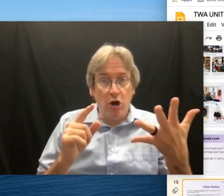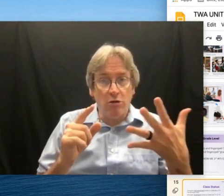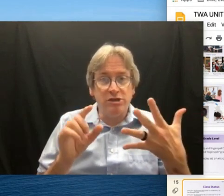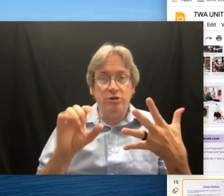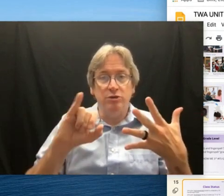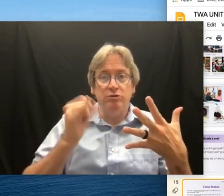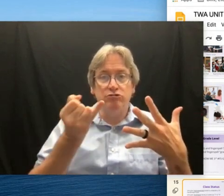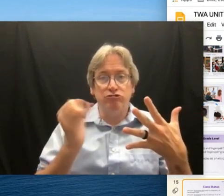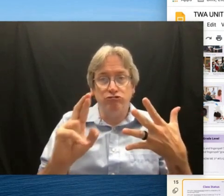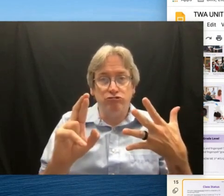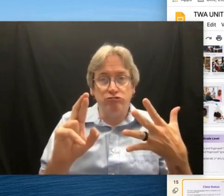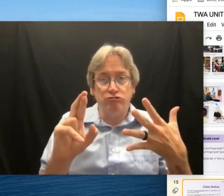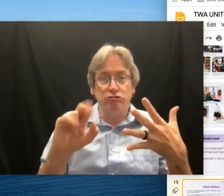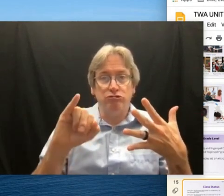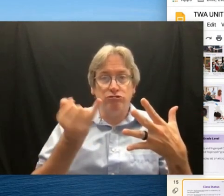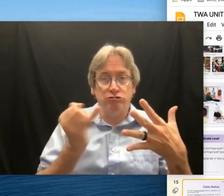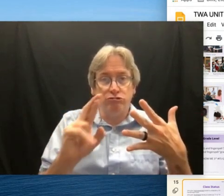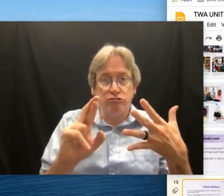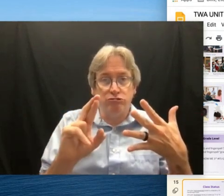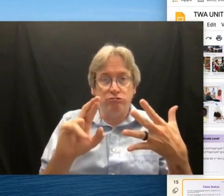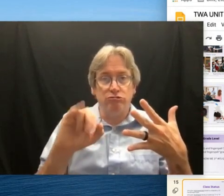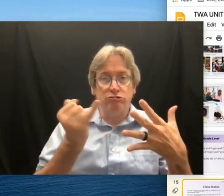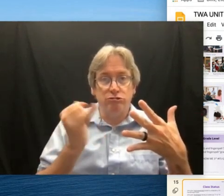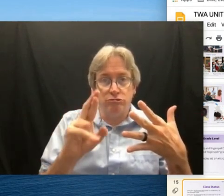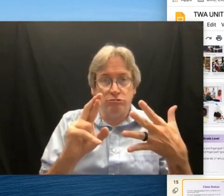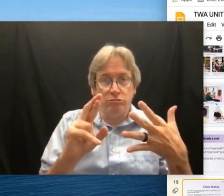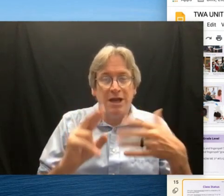You can also do,